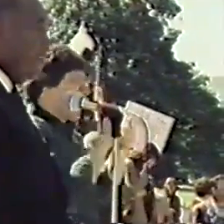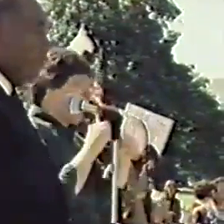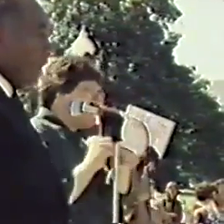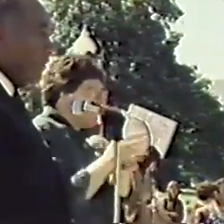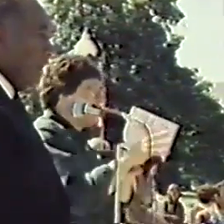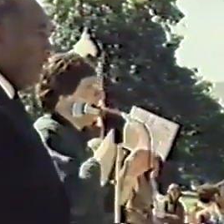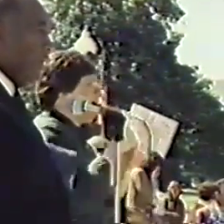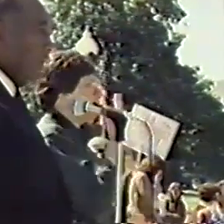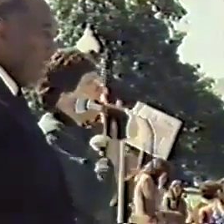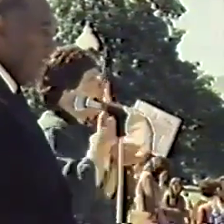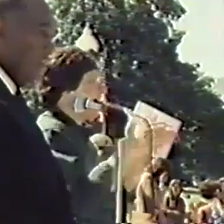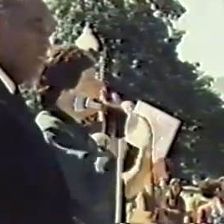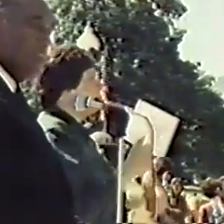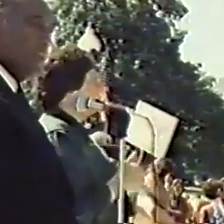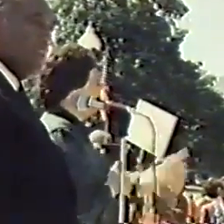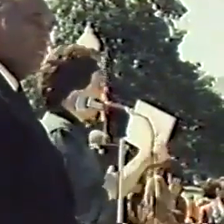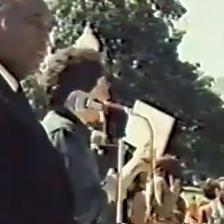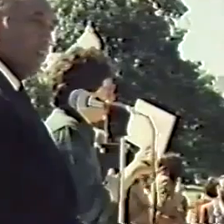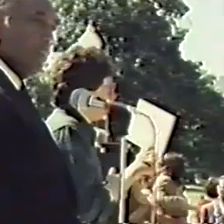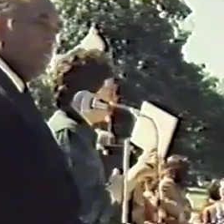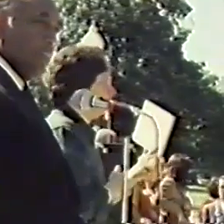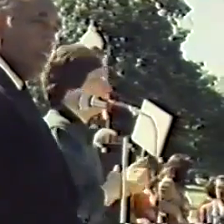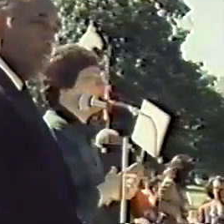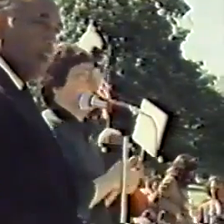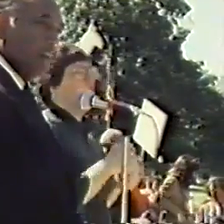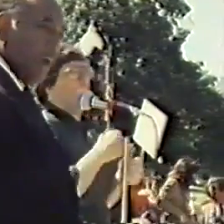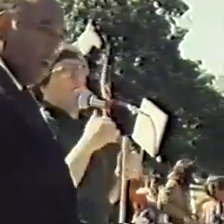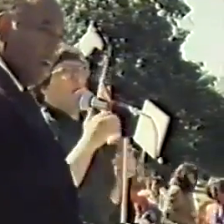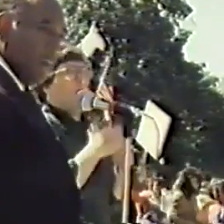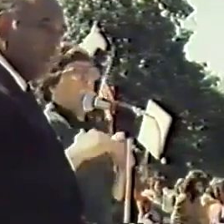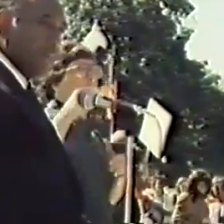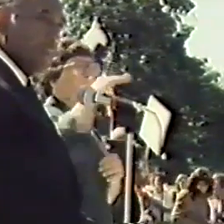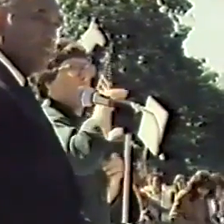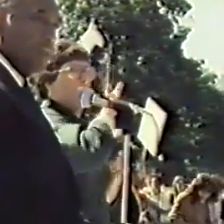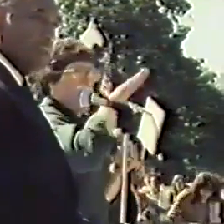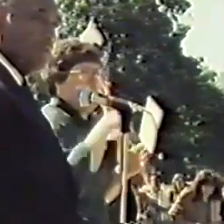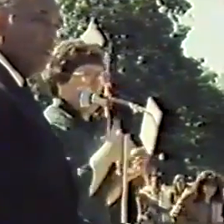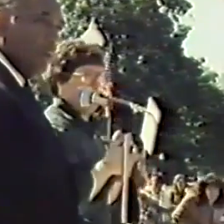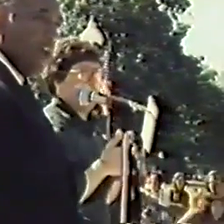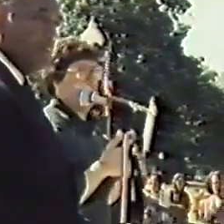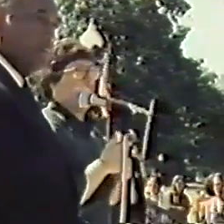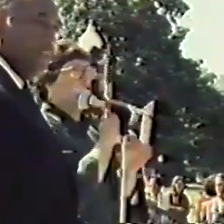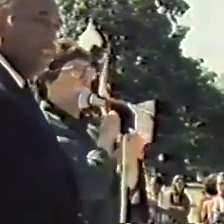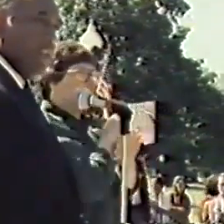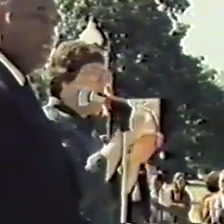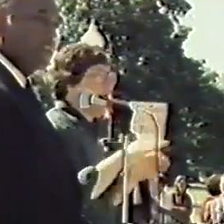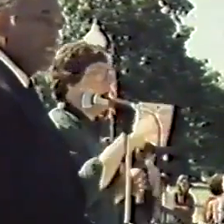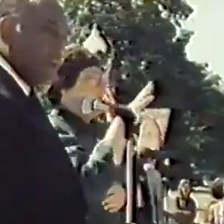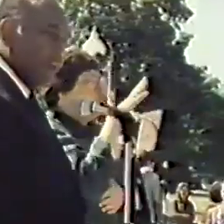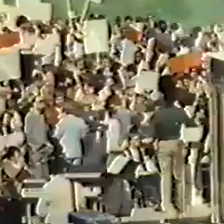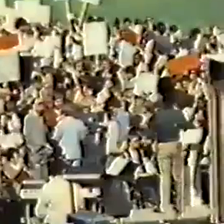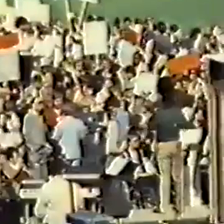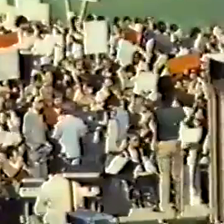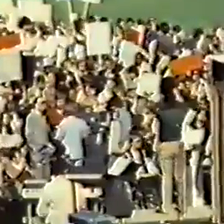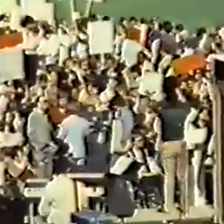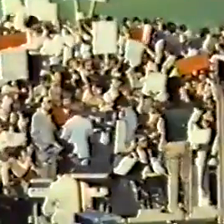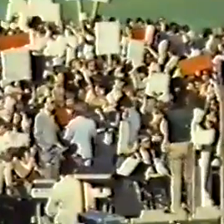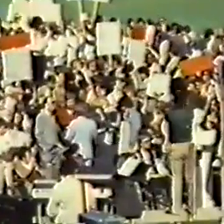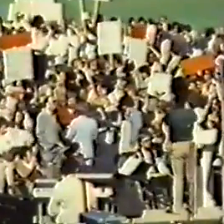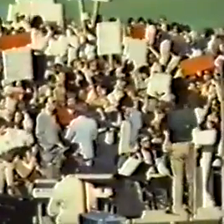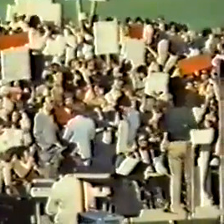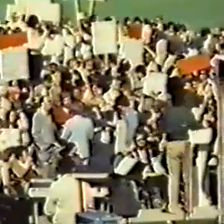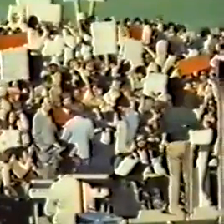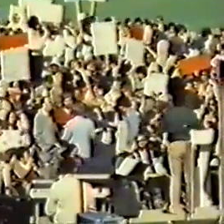affect in one way or another. Above all, do not be discouraged